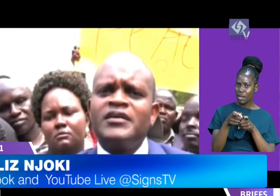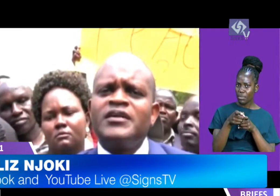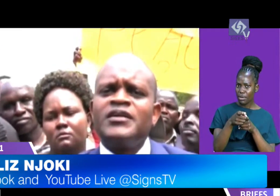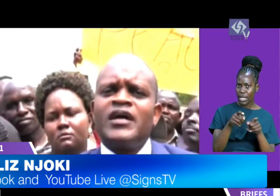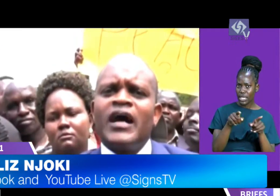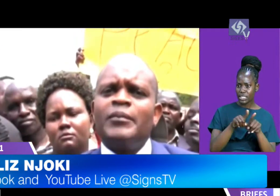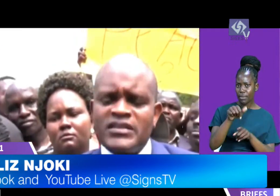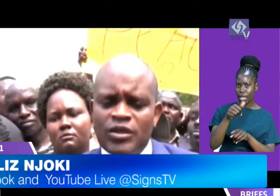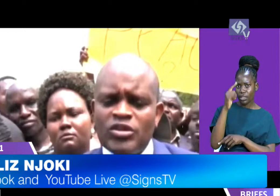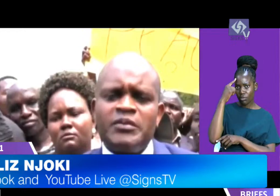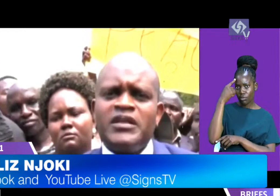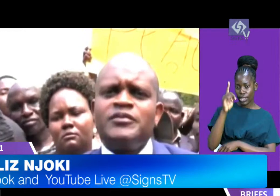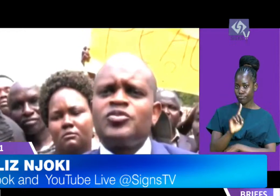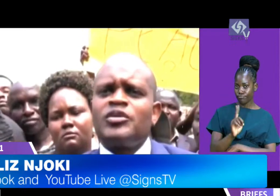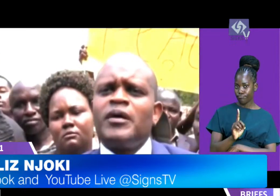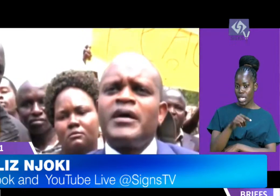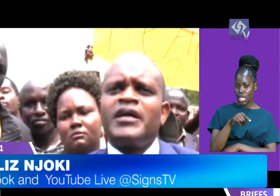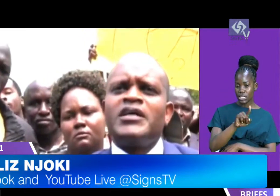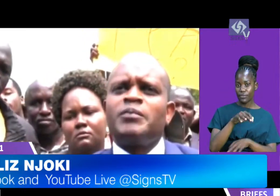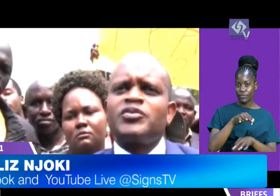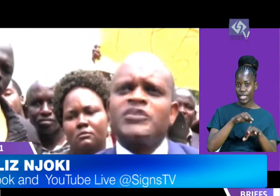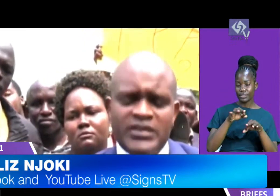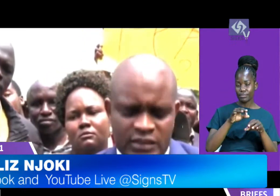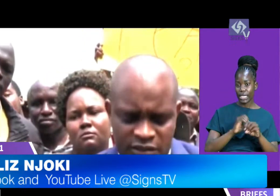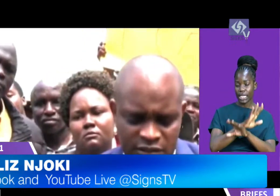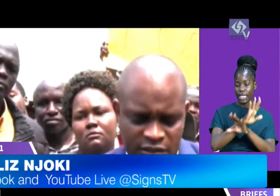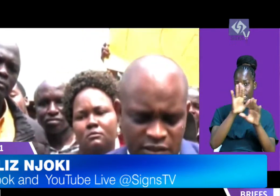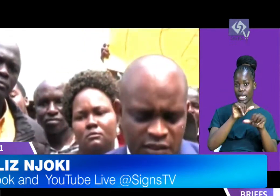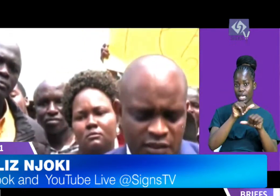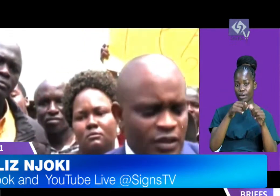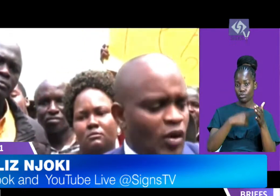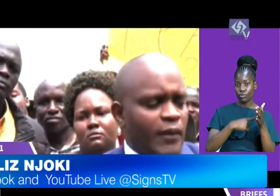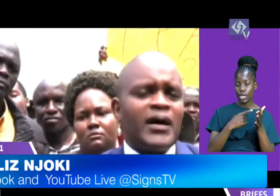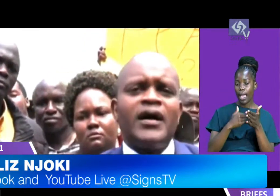wanafikiria. Ameweza kuexplain vizuri mambo ya hii post message. Ni